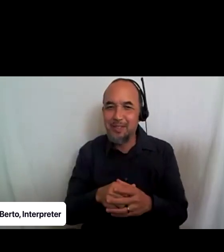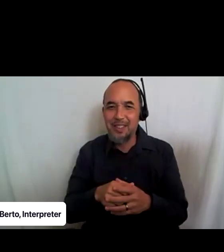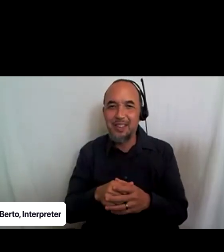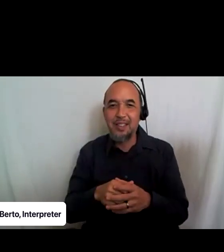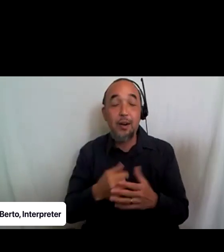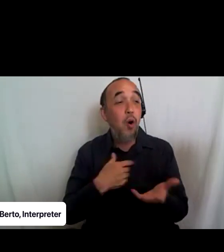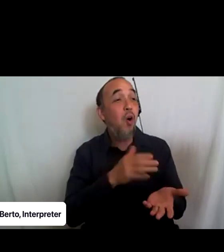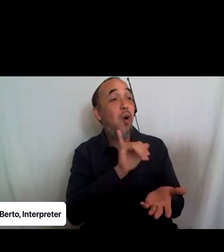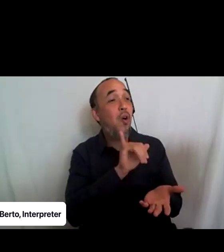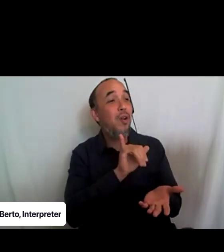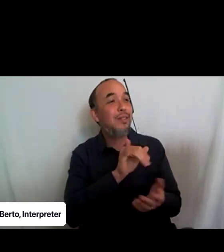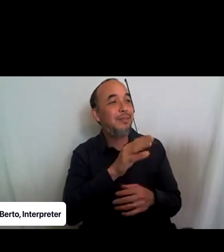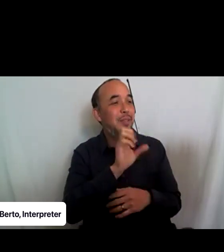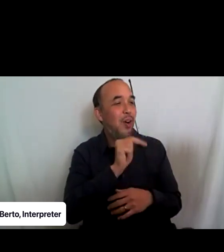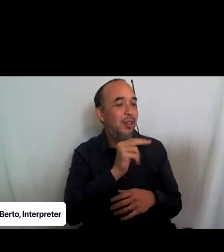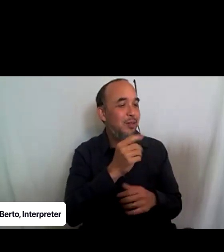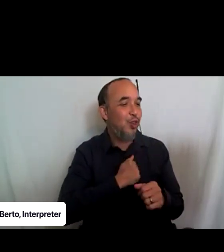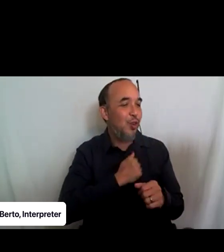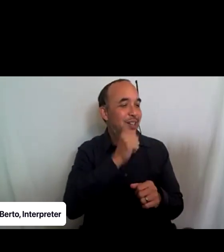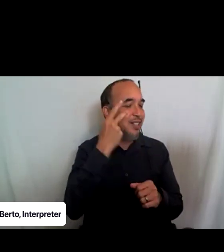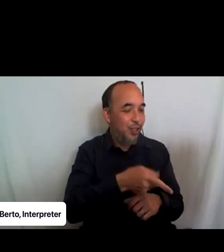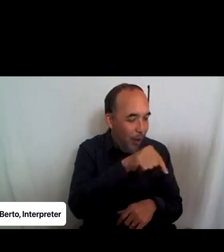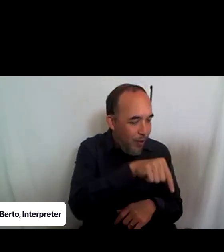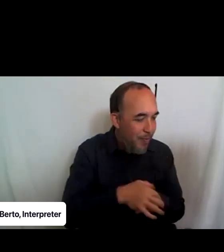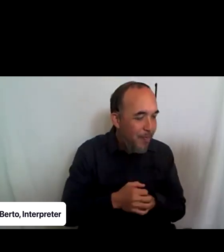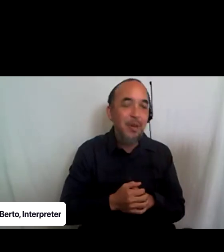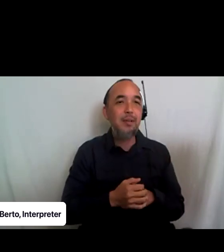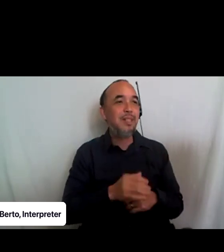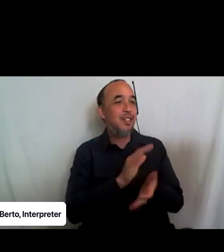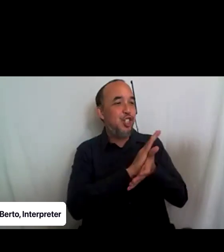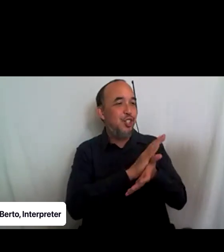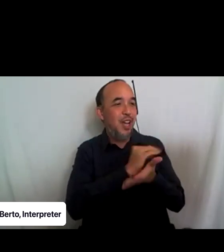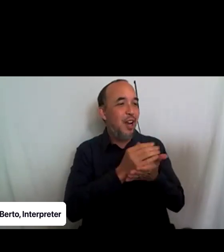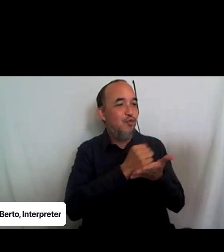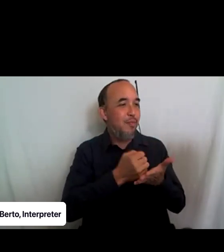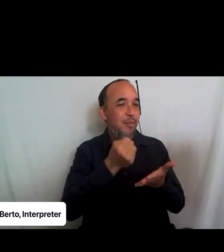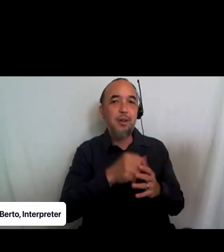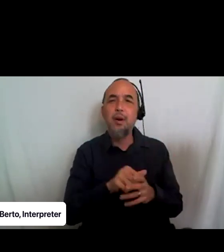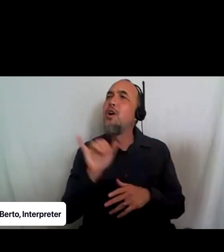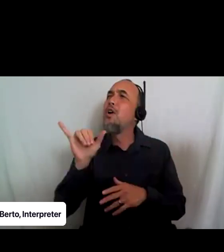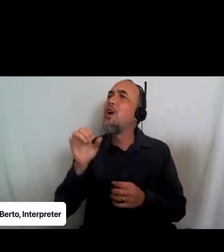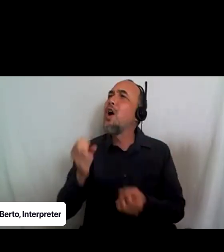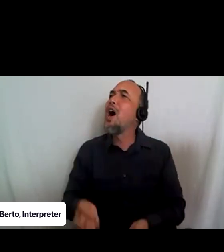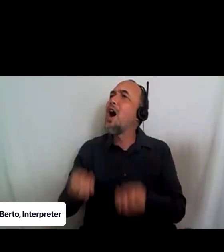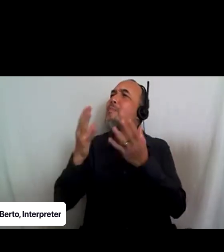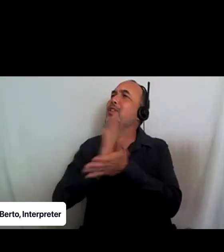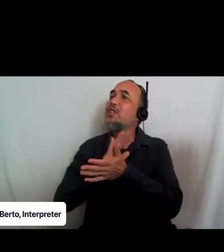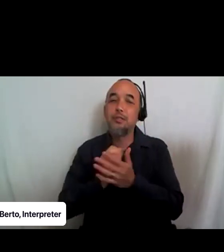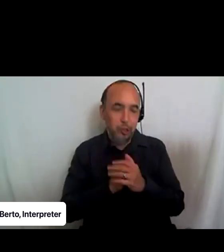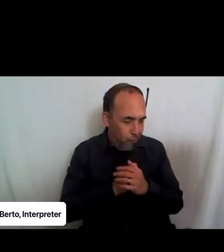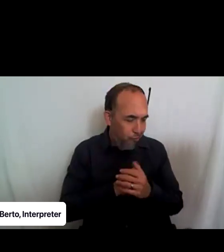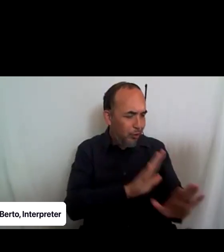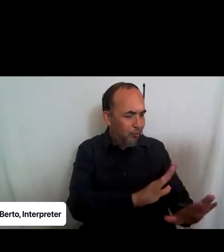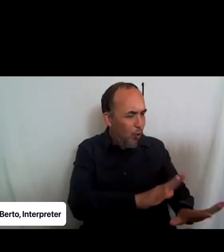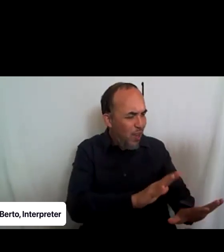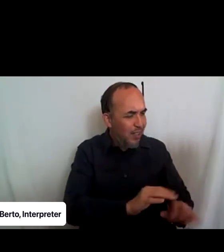hi, Con. Didn't see you there. Uh, cheese and cream and milk." How much cheese? Just calm down.